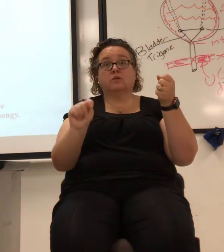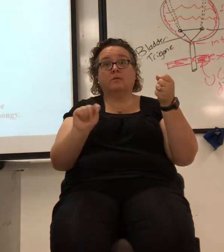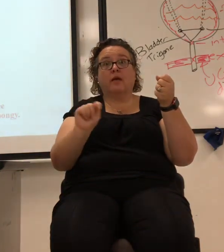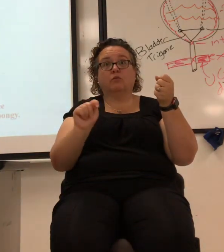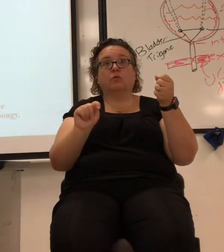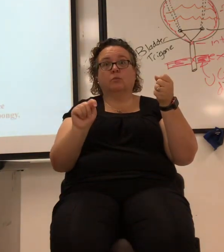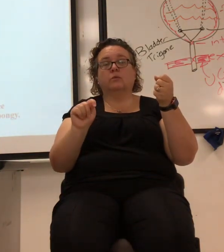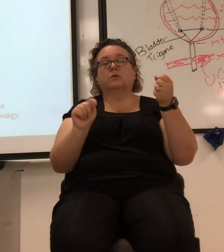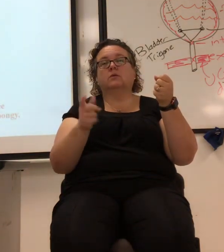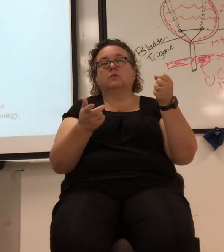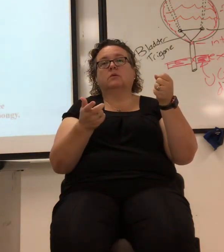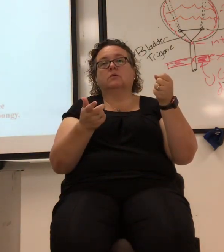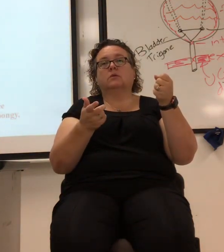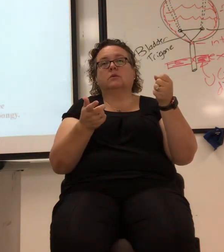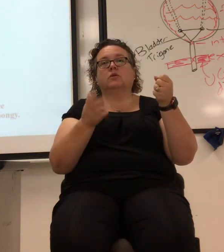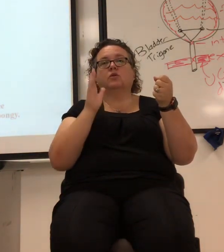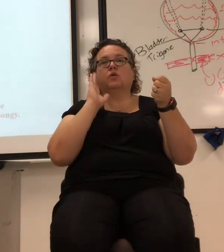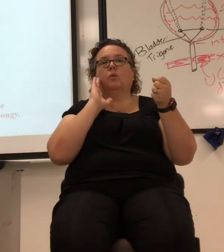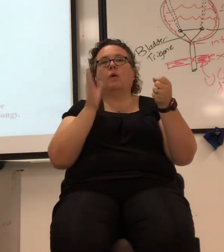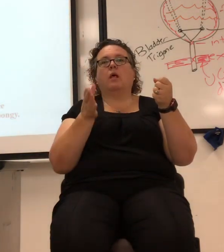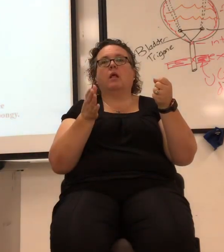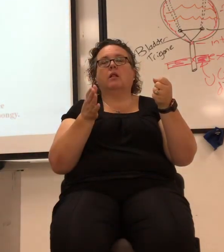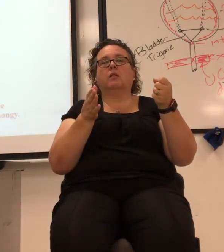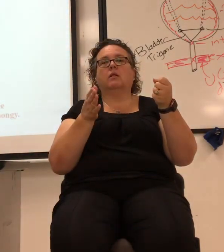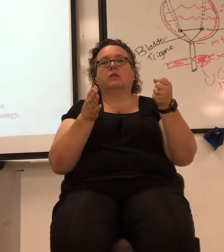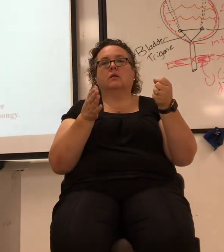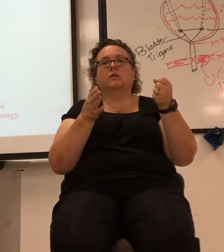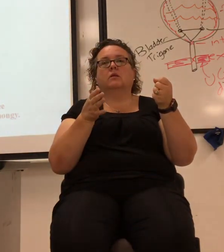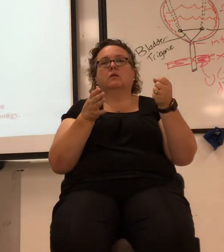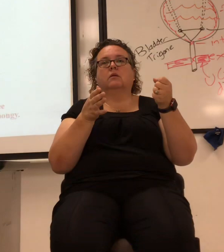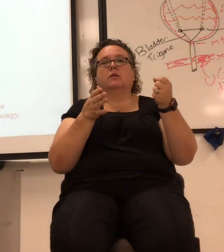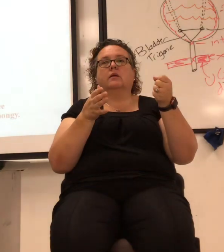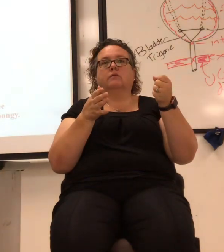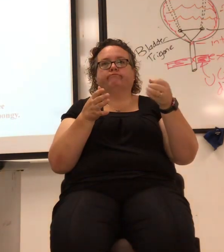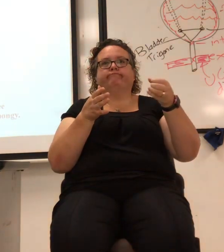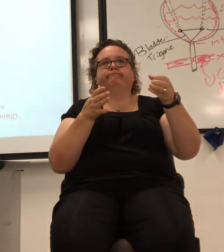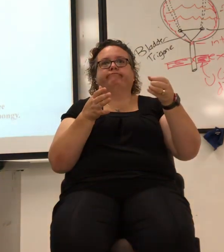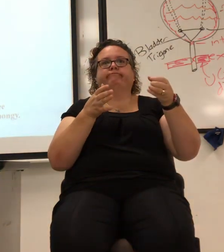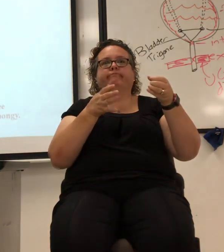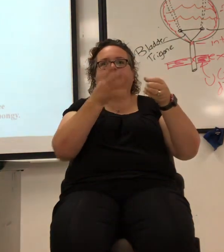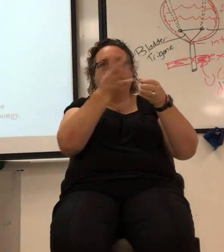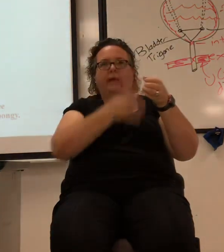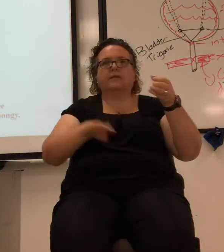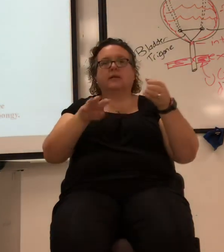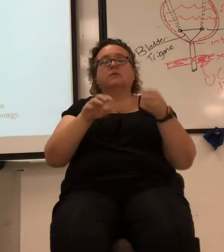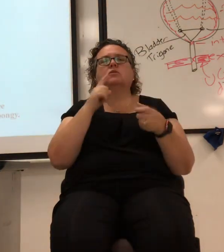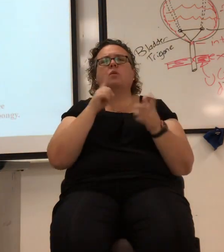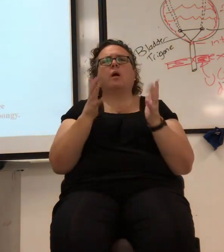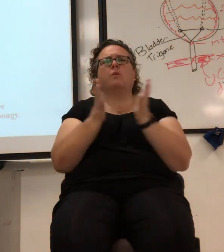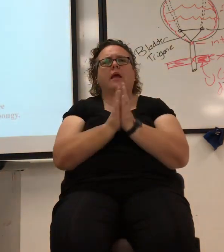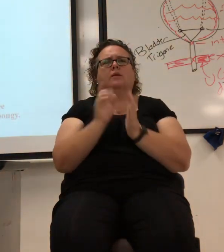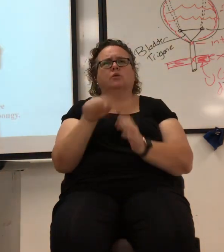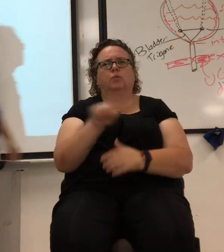Since we just had a break, you probably voided your bladder and you're probably not feeling that now.